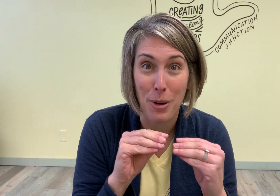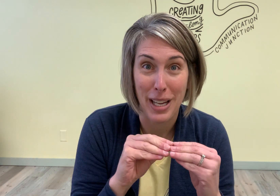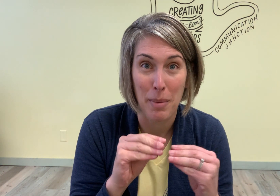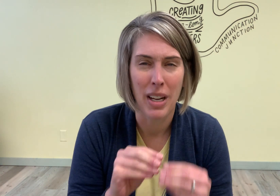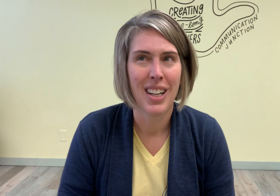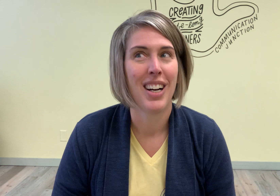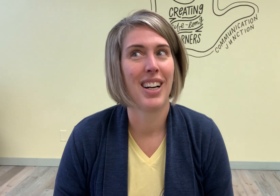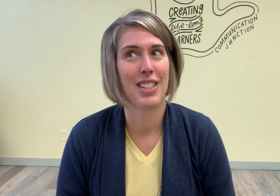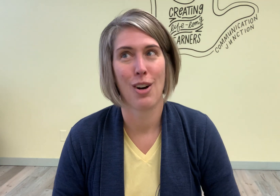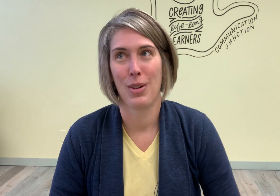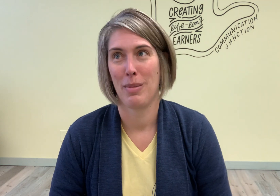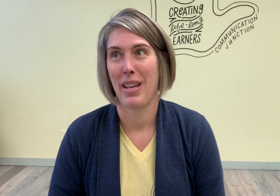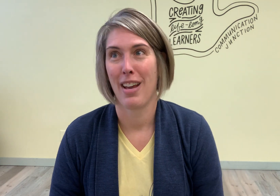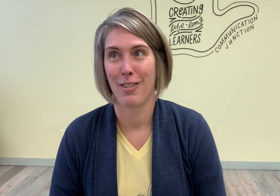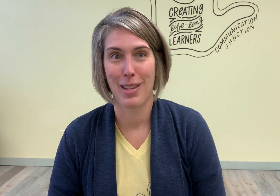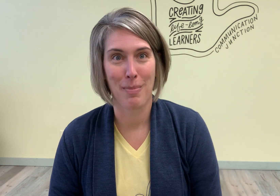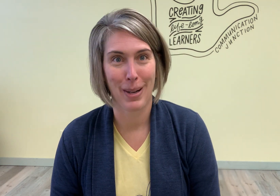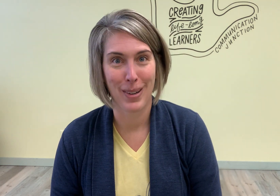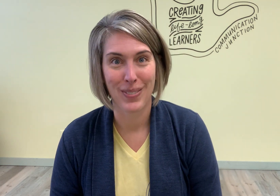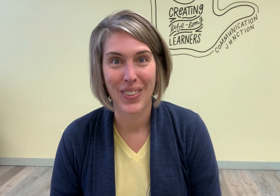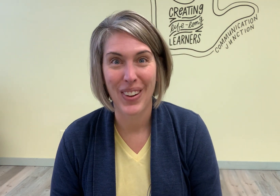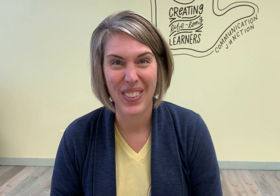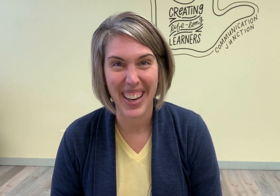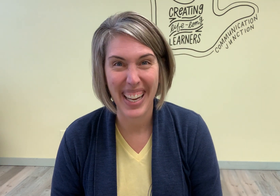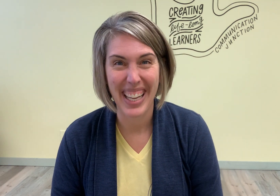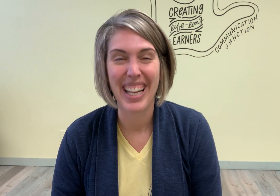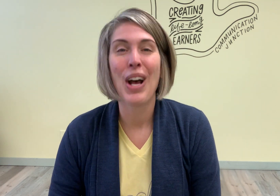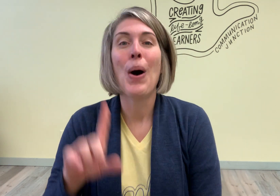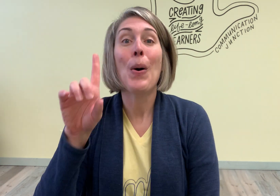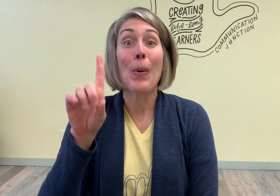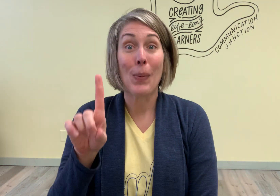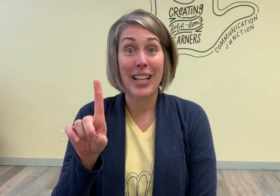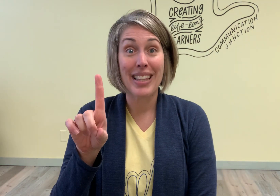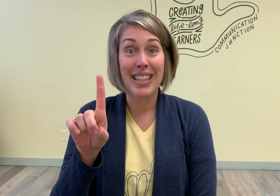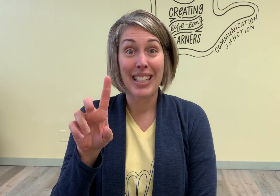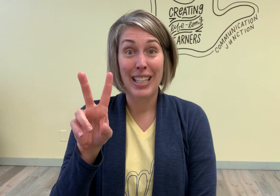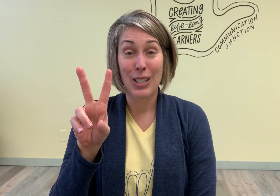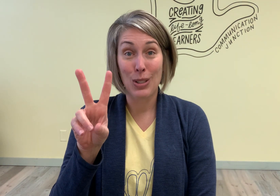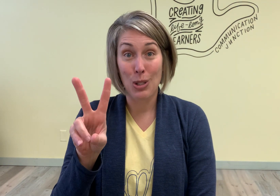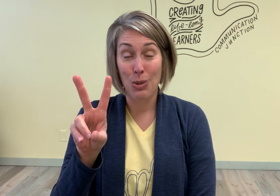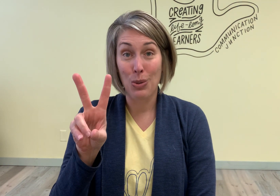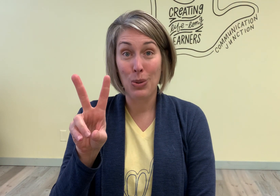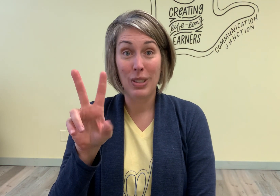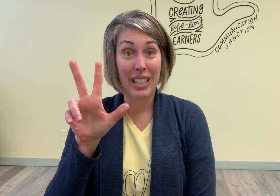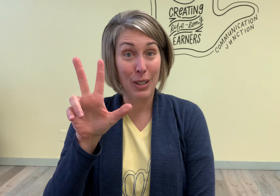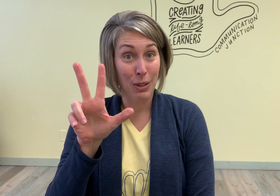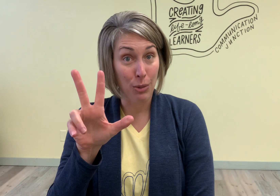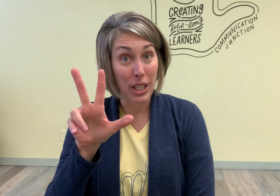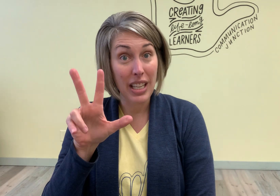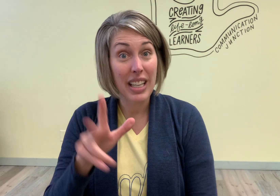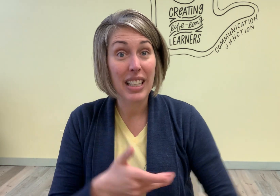time. Hugs always make everything better. Are you ready? 1 little, 2 little, 3